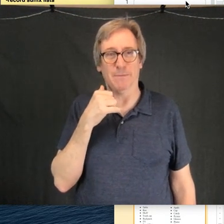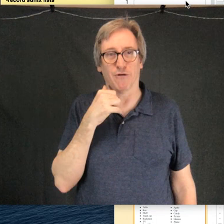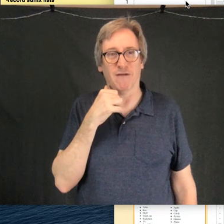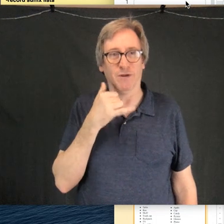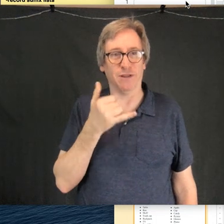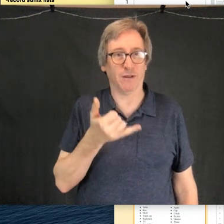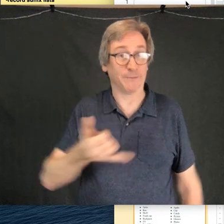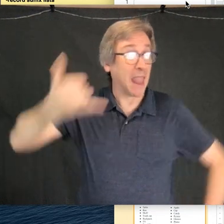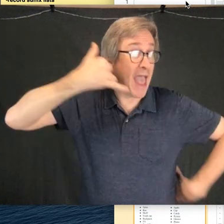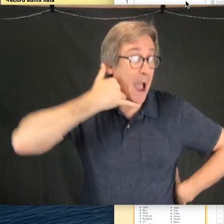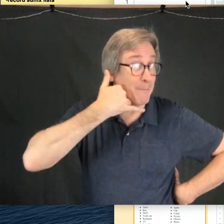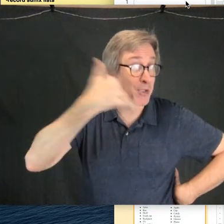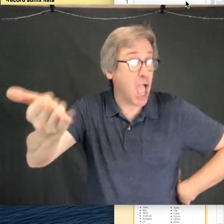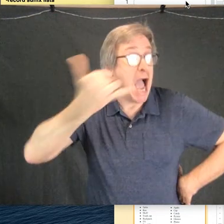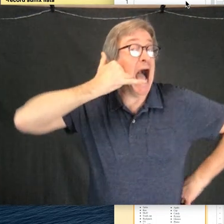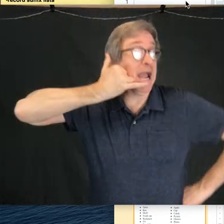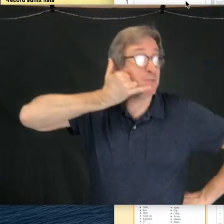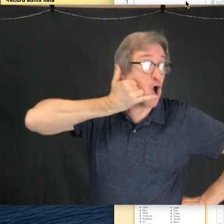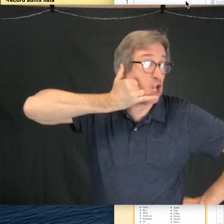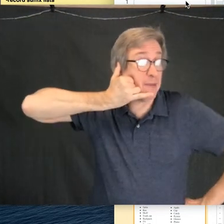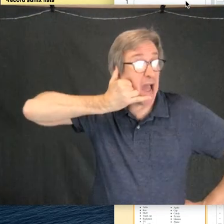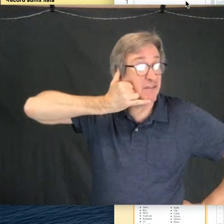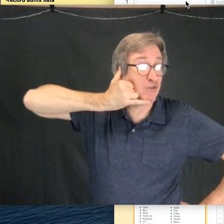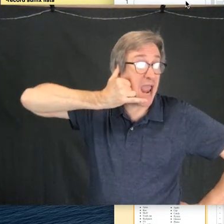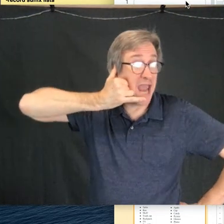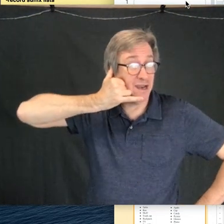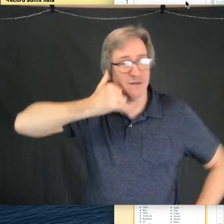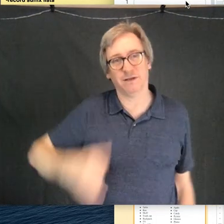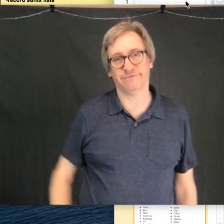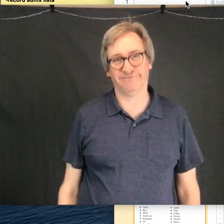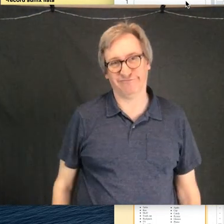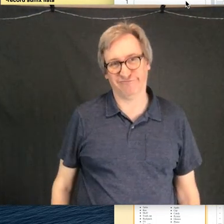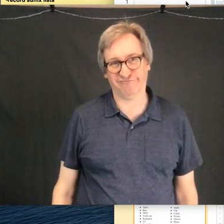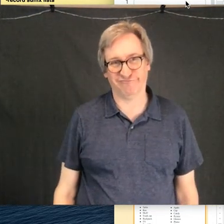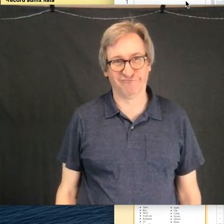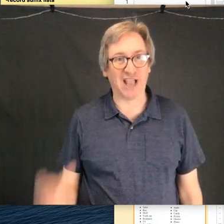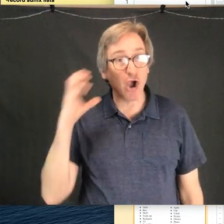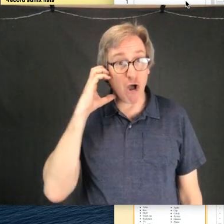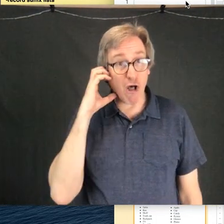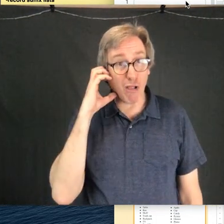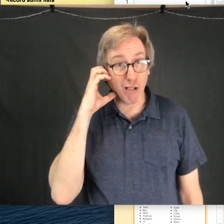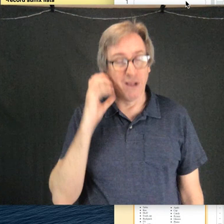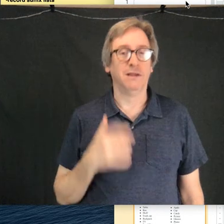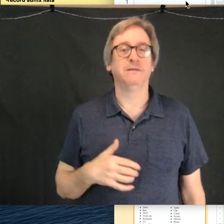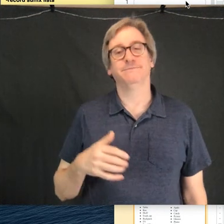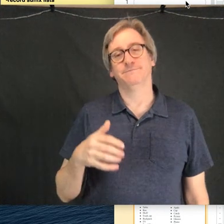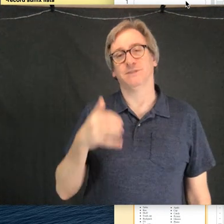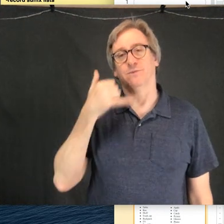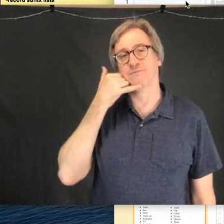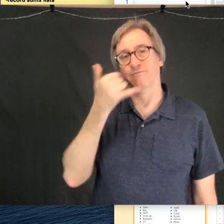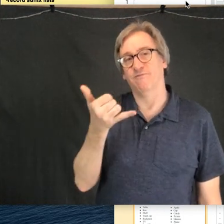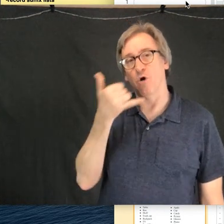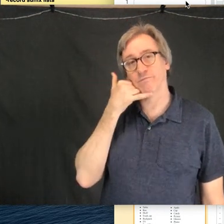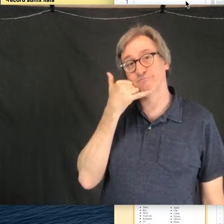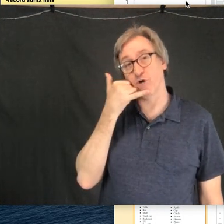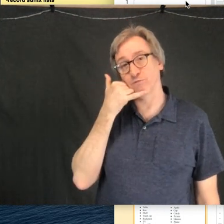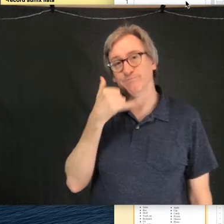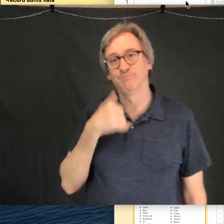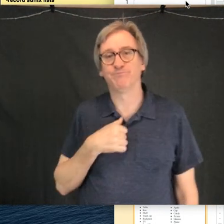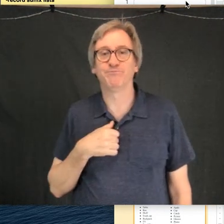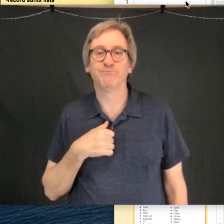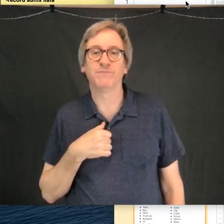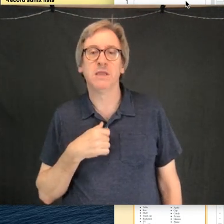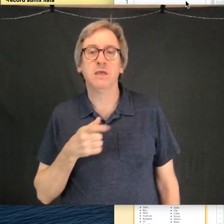to like improv when they're like, I'm calling my friend. So,